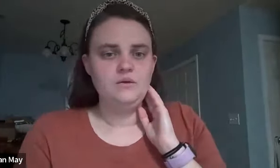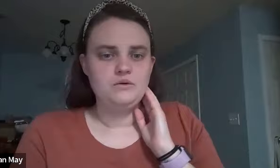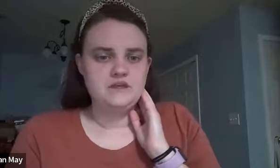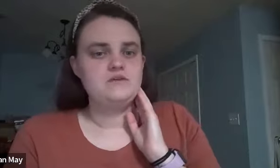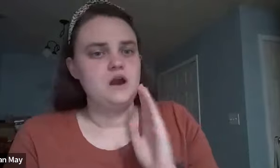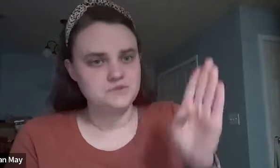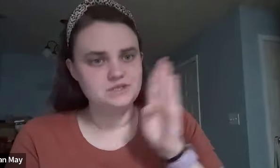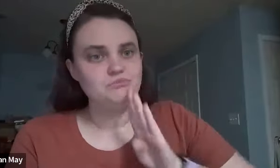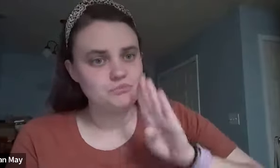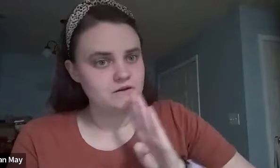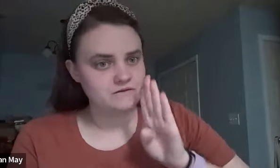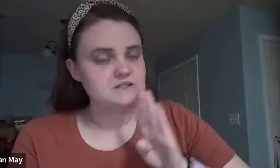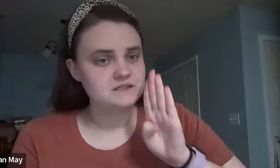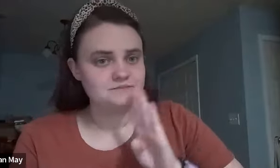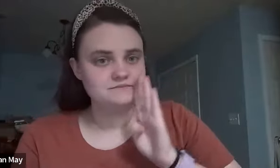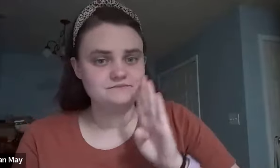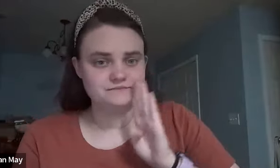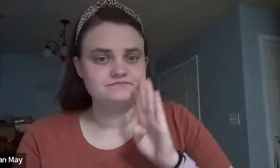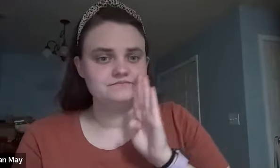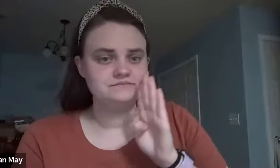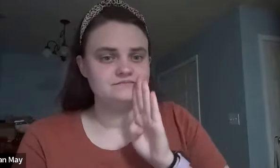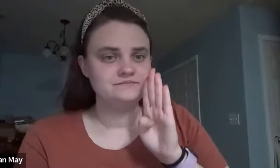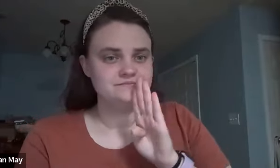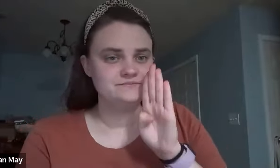Or the other option, breakfast.